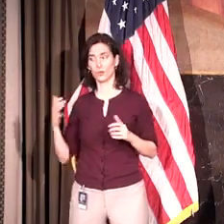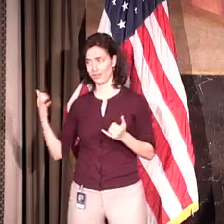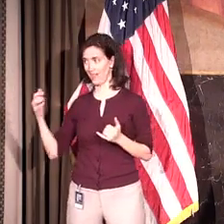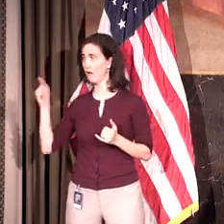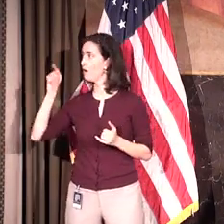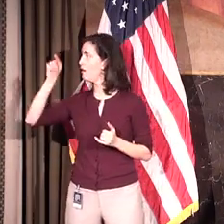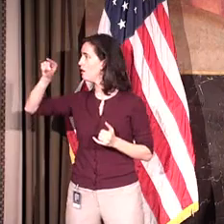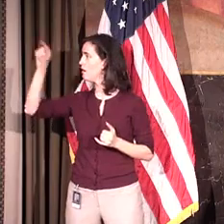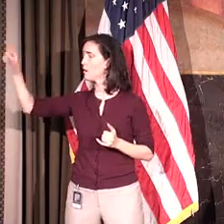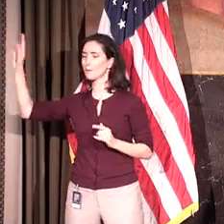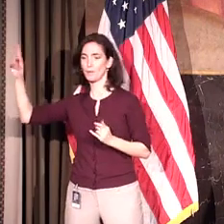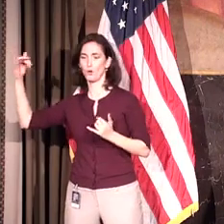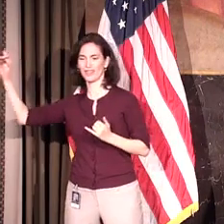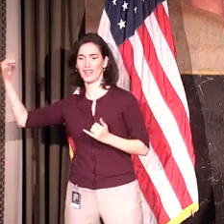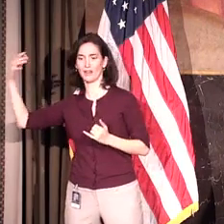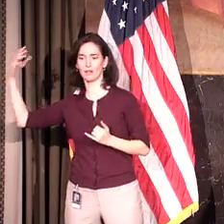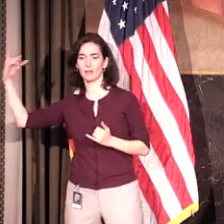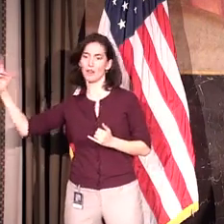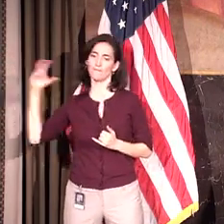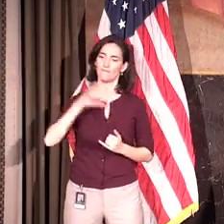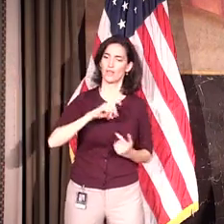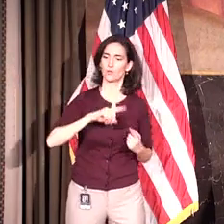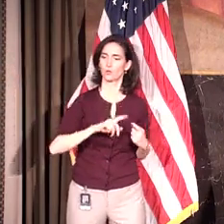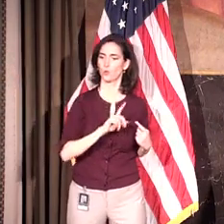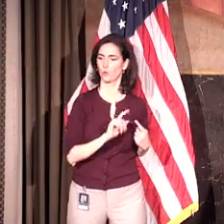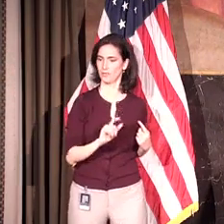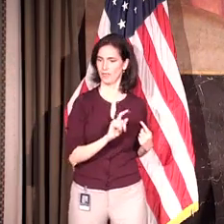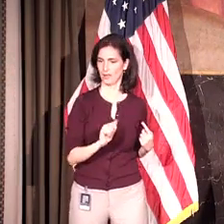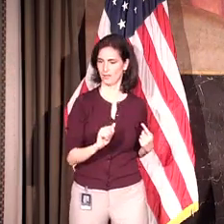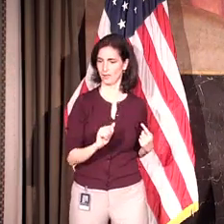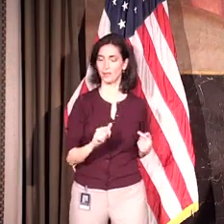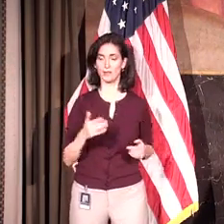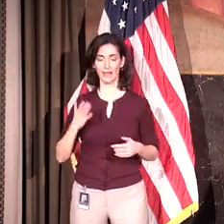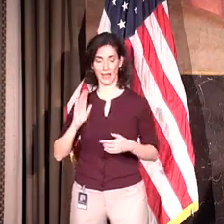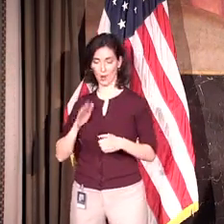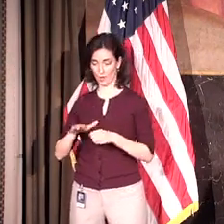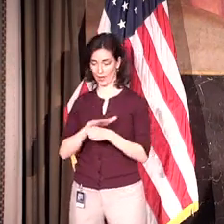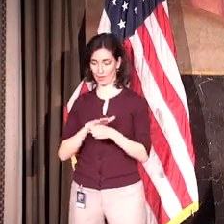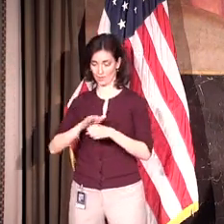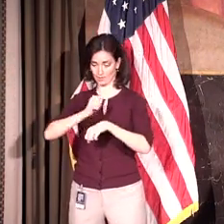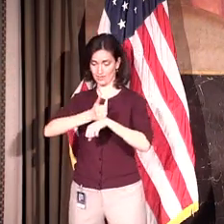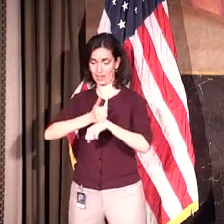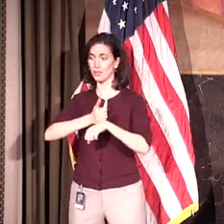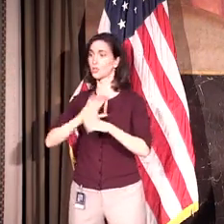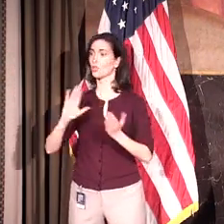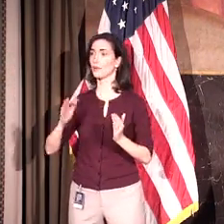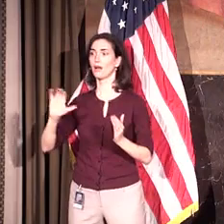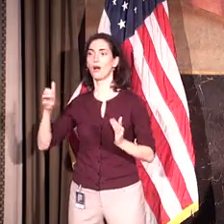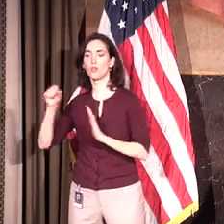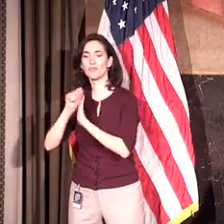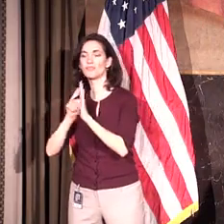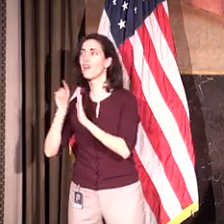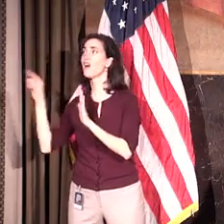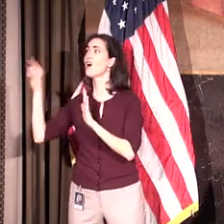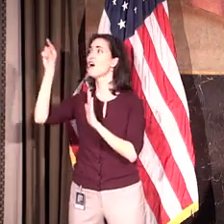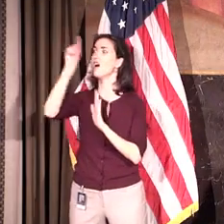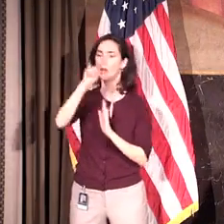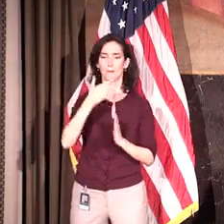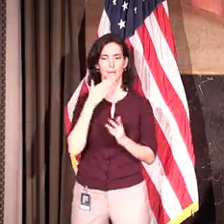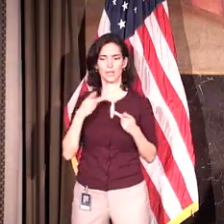into Louisiana as we speak. We are situated probably better than any other state in the country to take advantage of